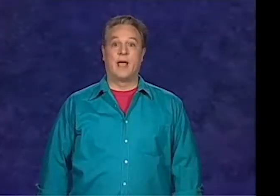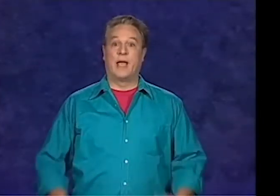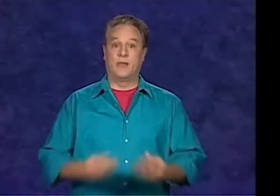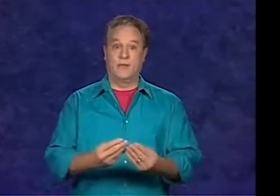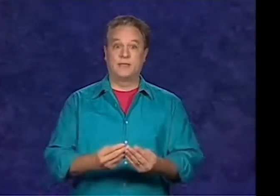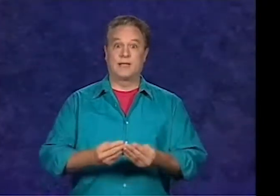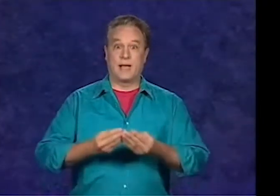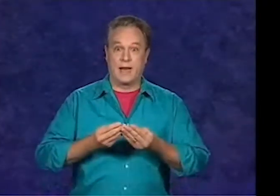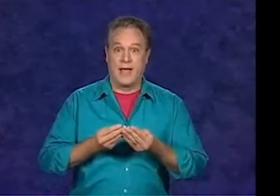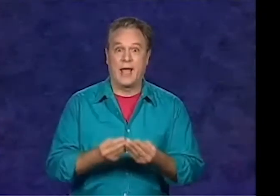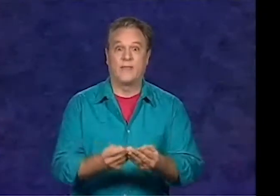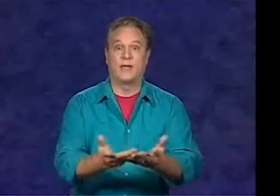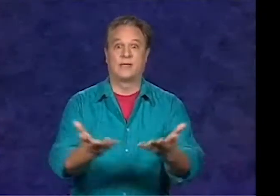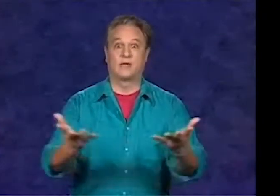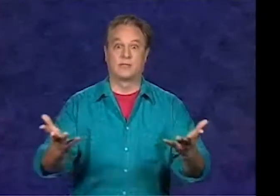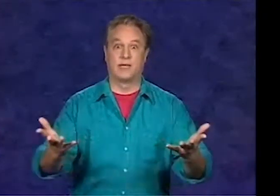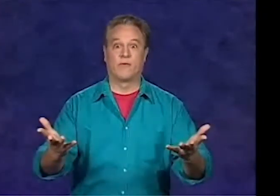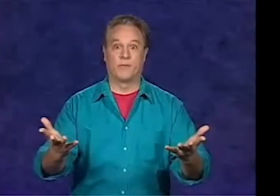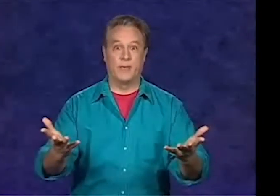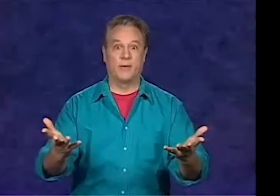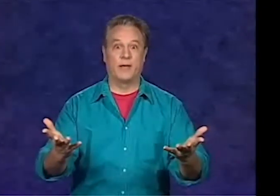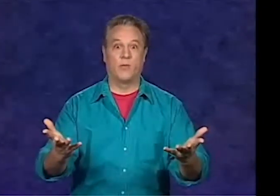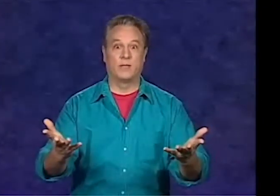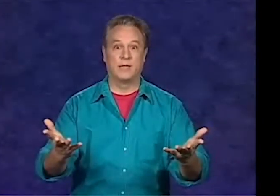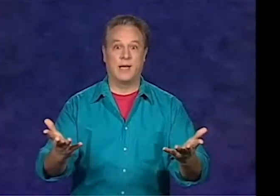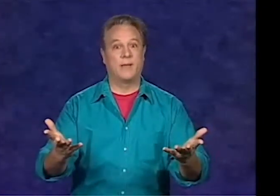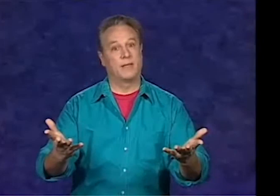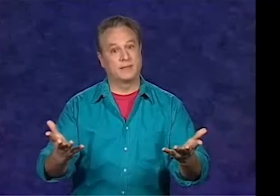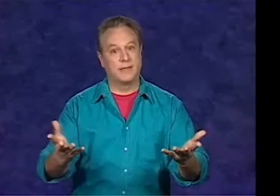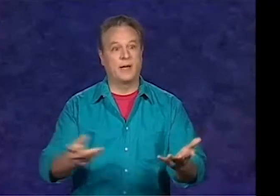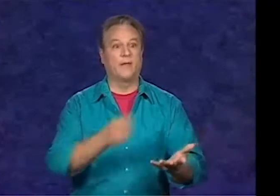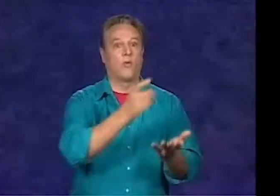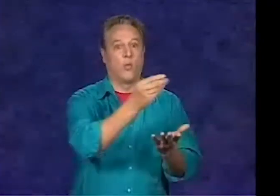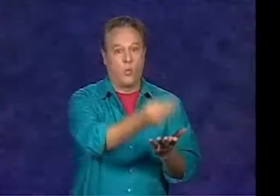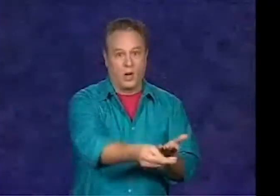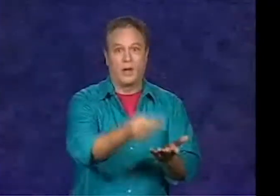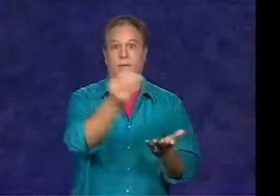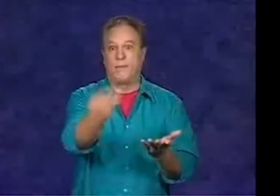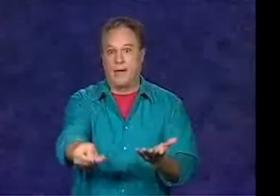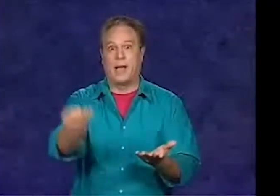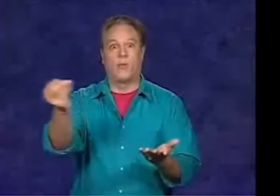In this sign, I hand things out to several people at one time instead of one by one.